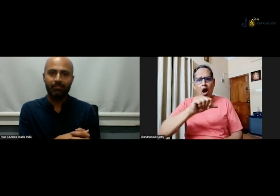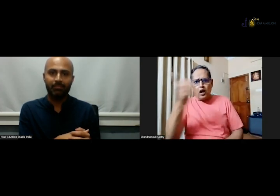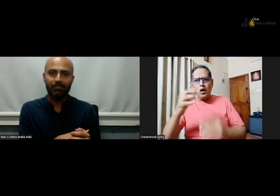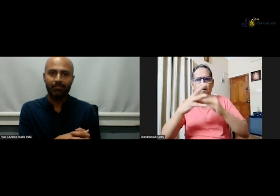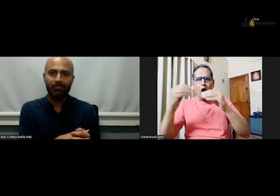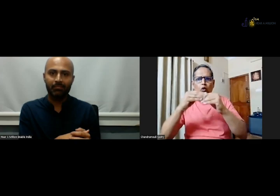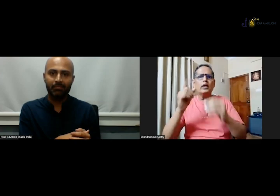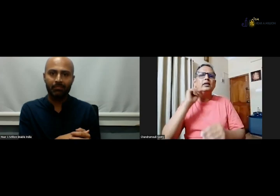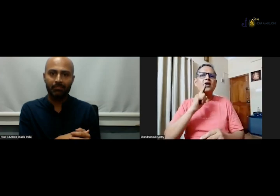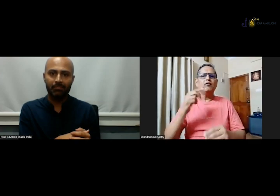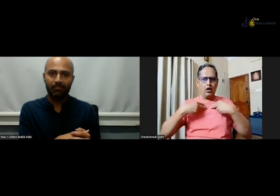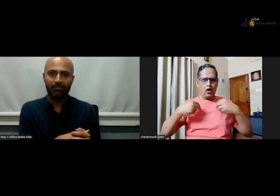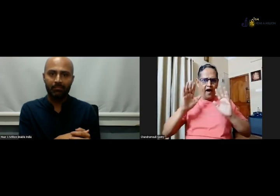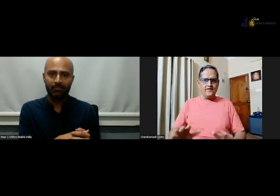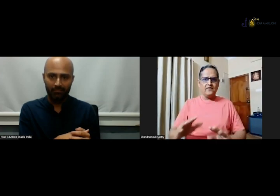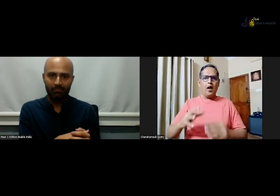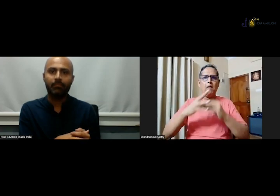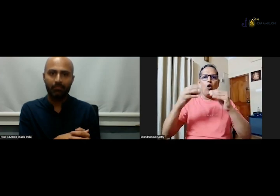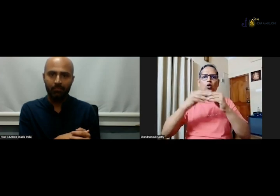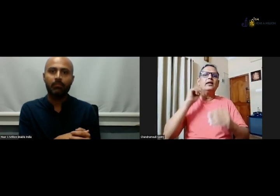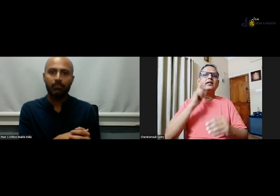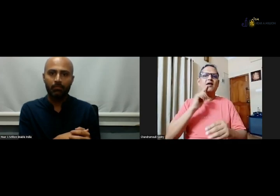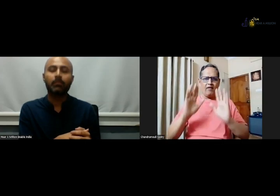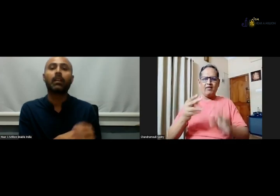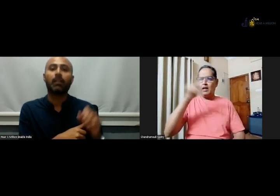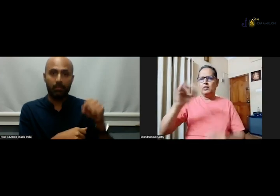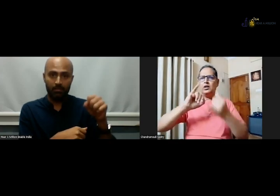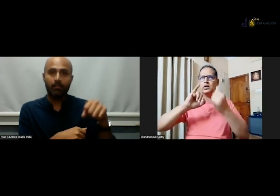shared everything with each other.